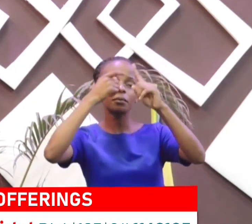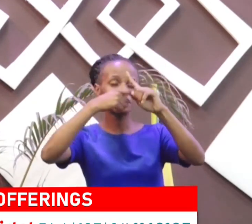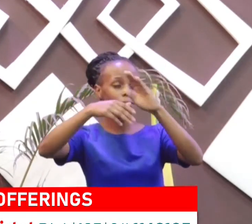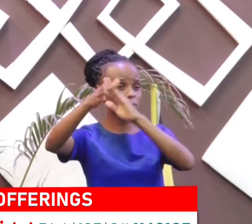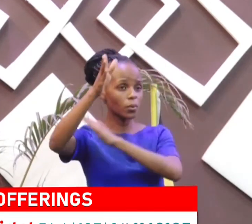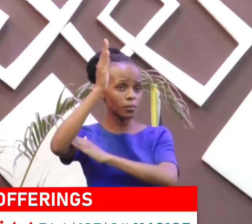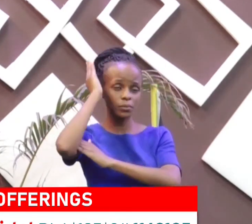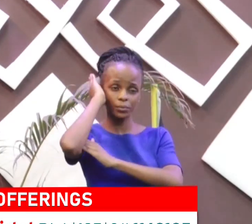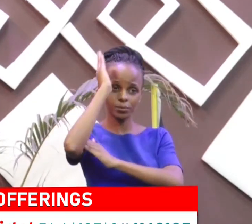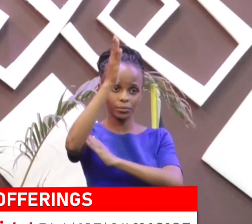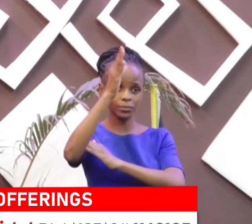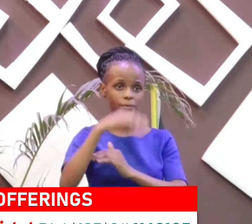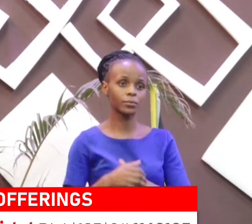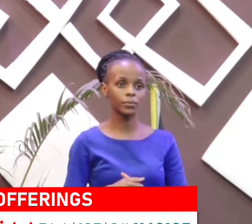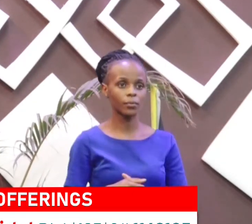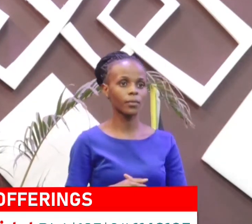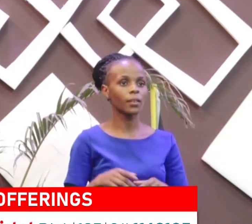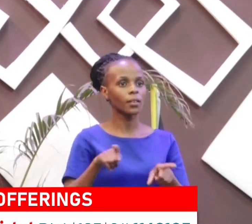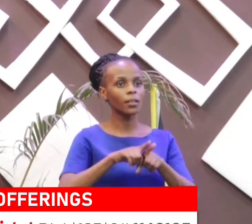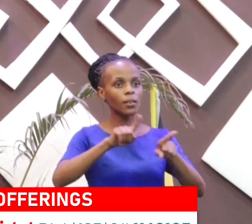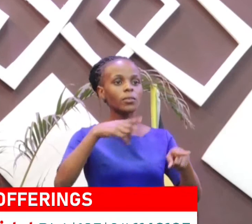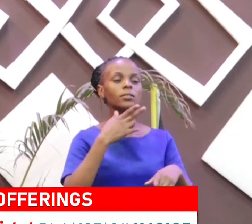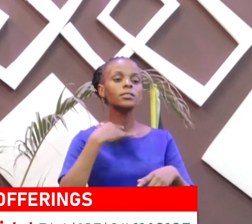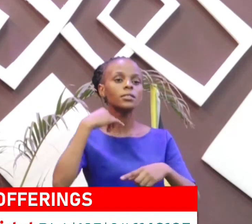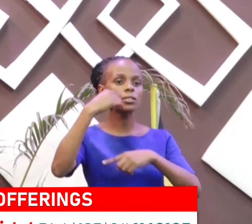need the provision from God.